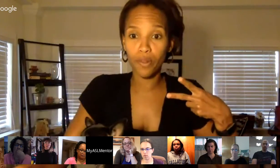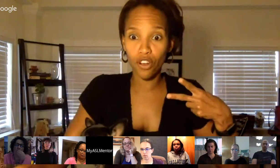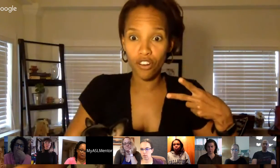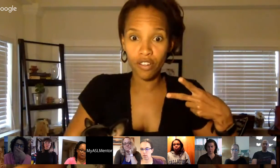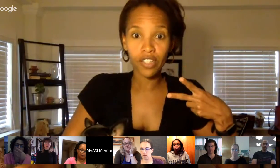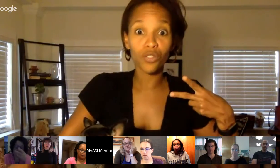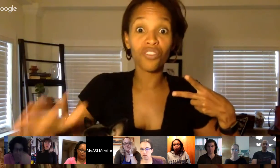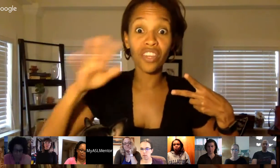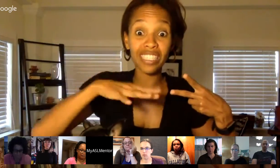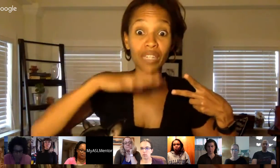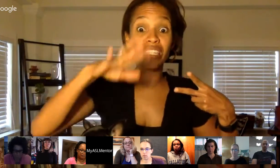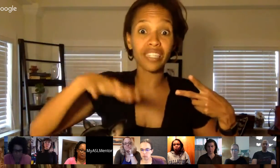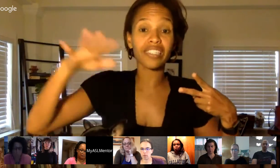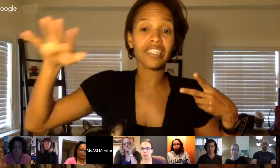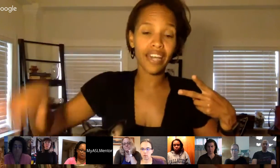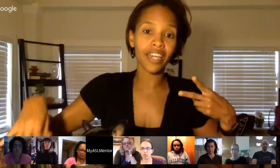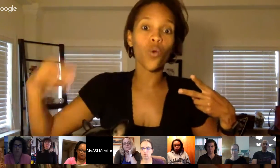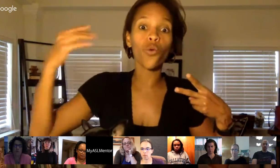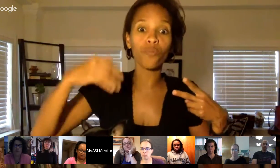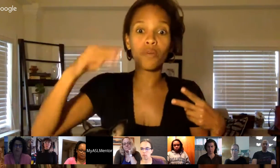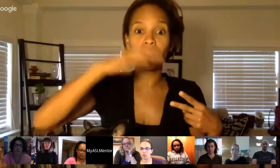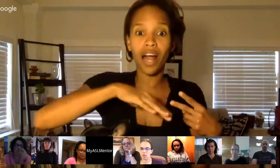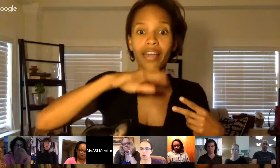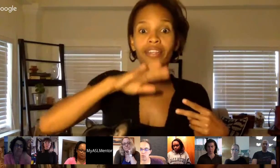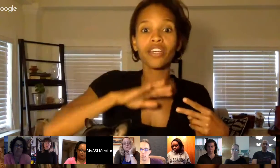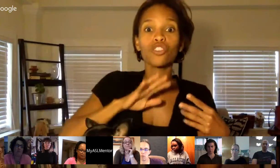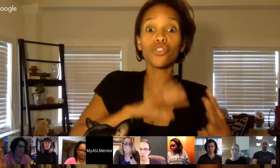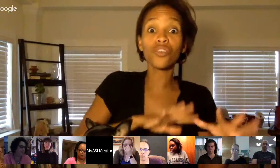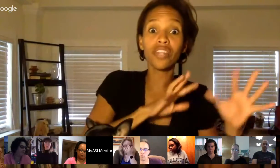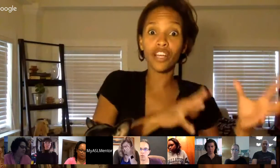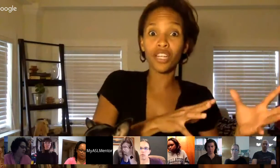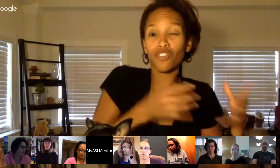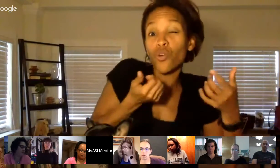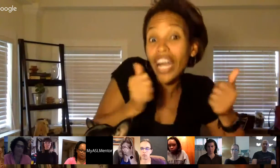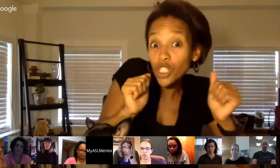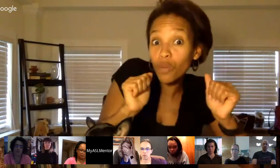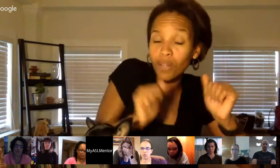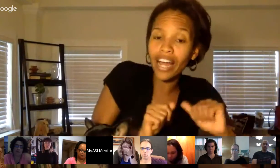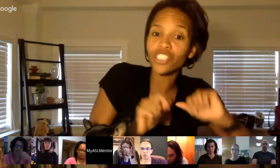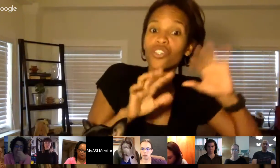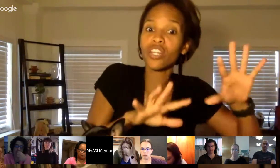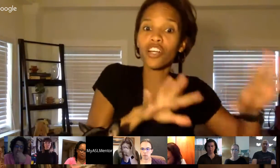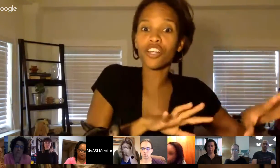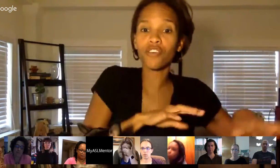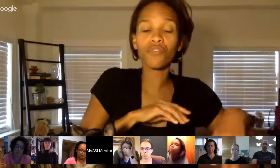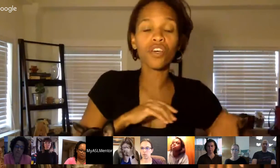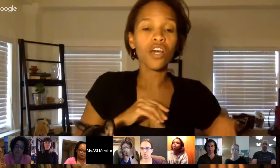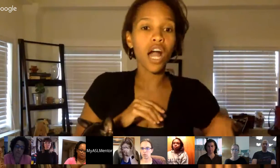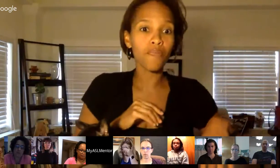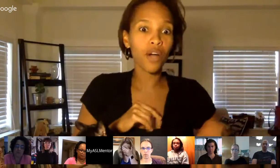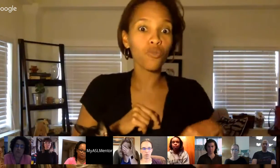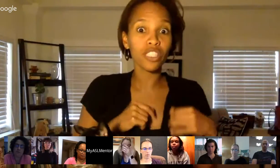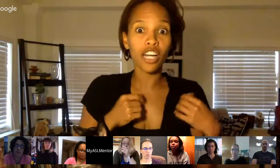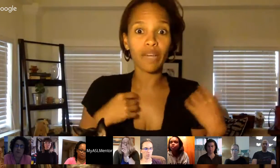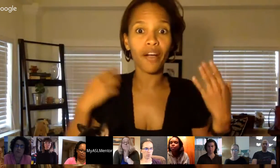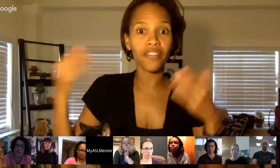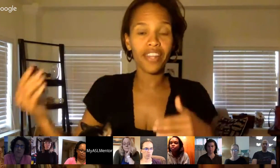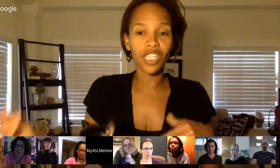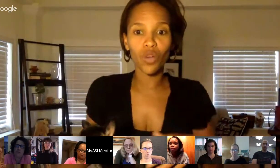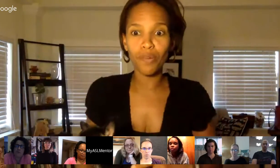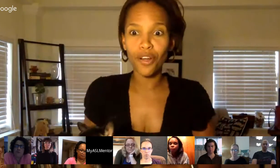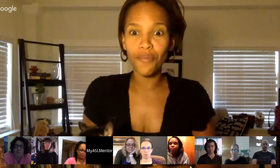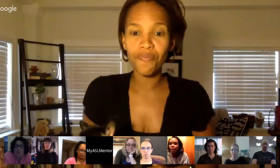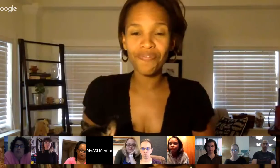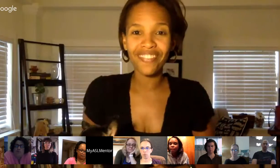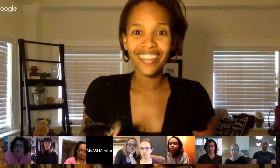next webinar. So things that we discussed tonight will be applied to the narrative, try to apply to the narrative that we'll be talking about in the